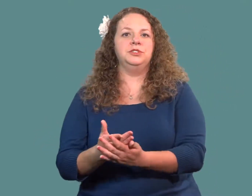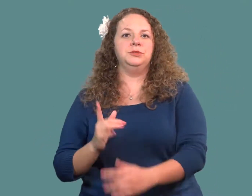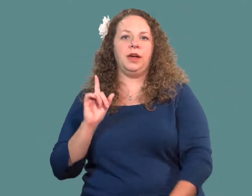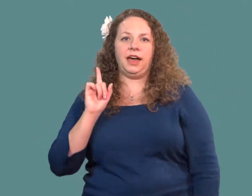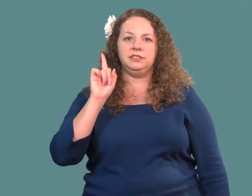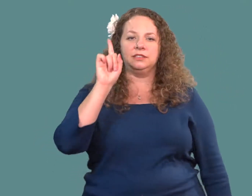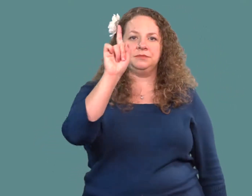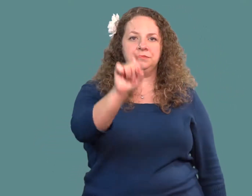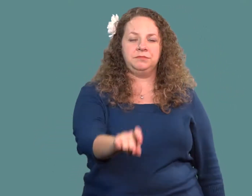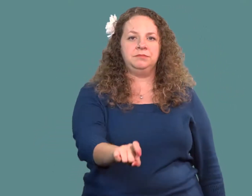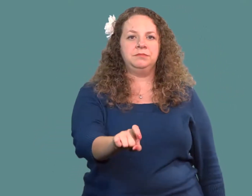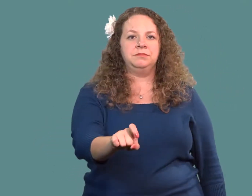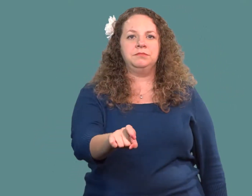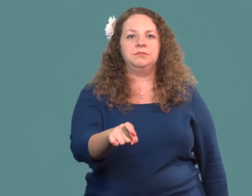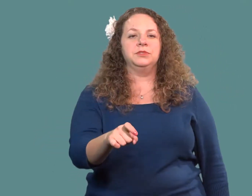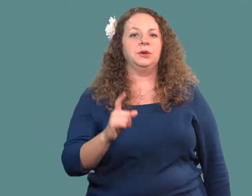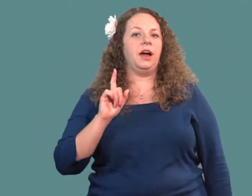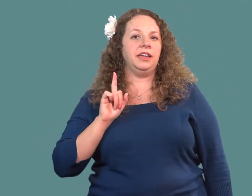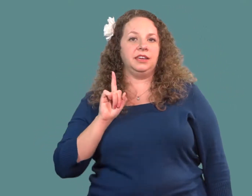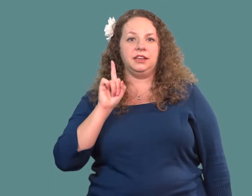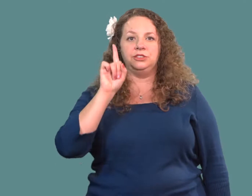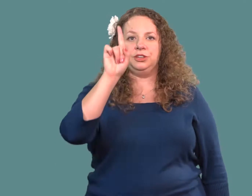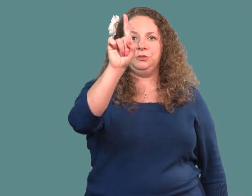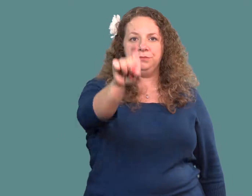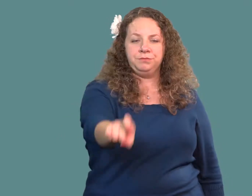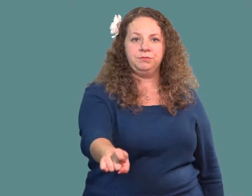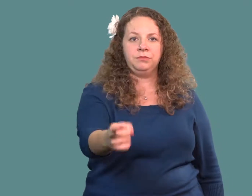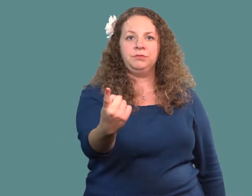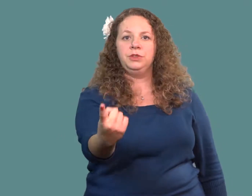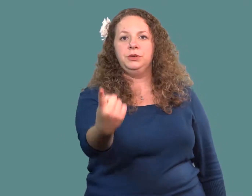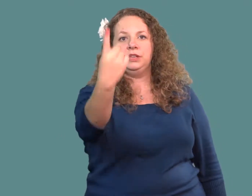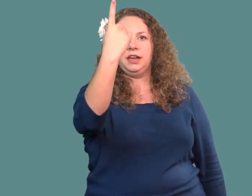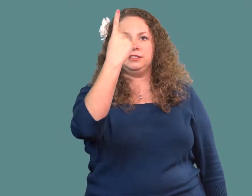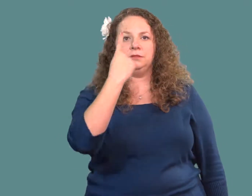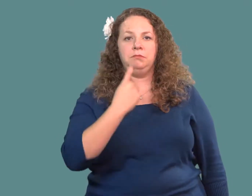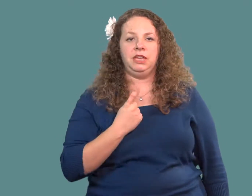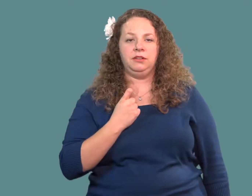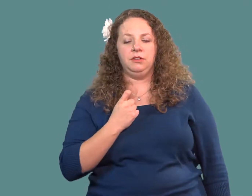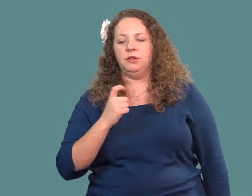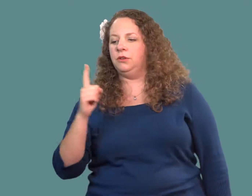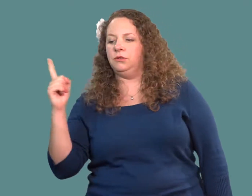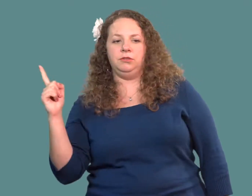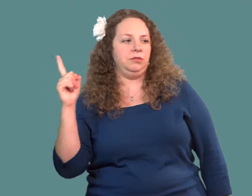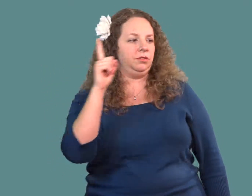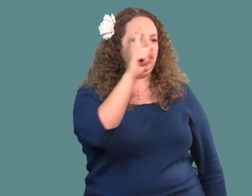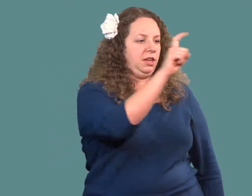To ask. So I can ask you. You can ask me. They can